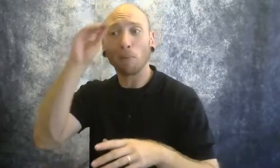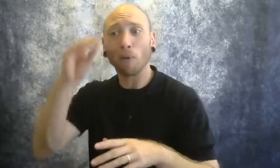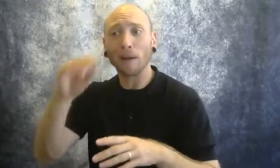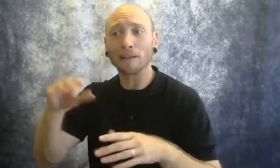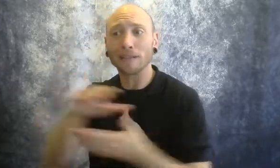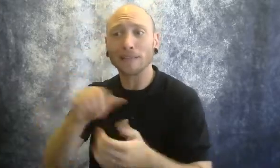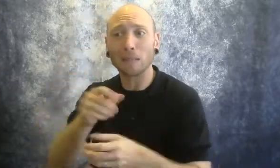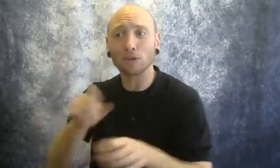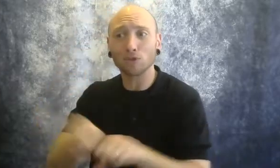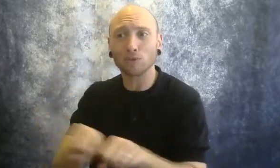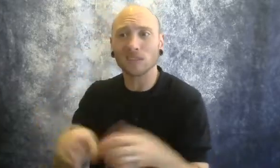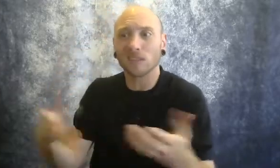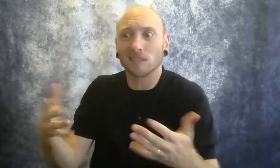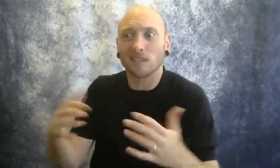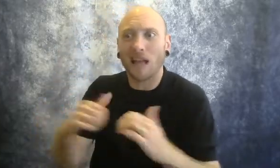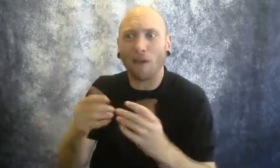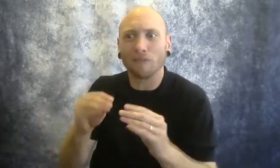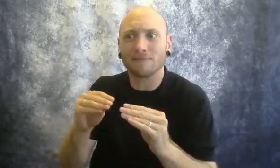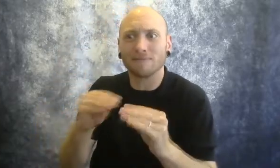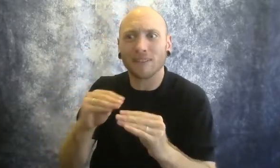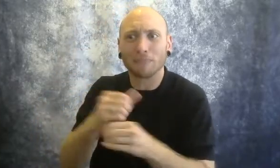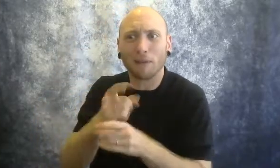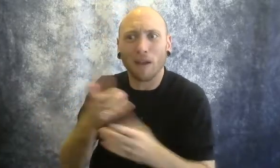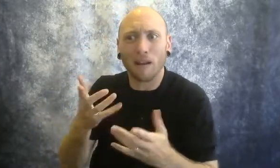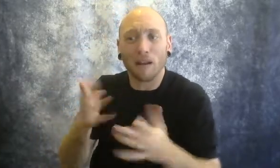no way for me to make that amends to somebody about his shoes,